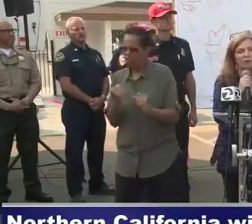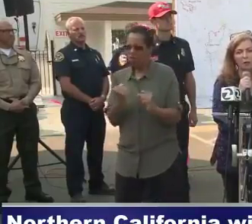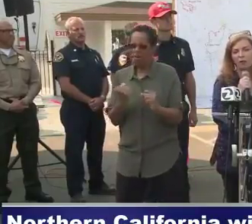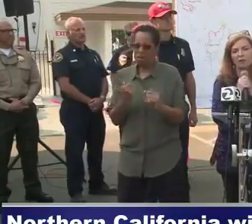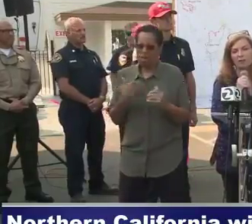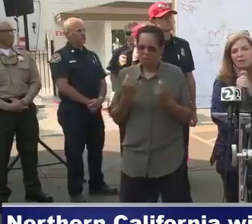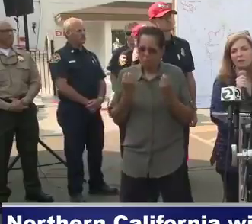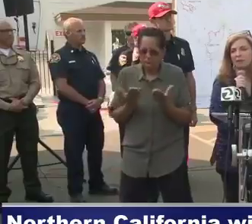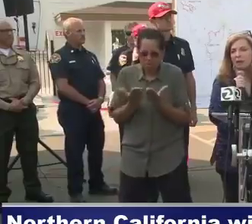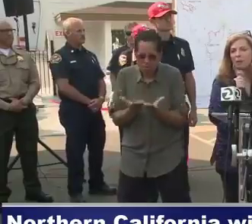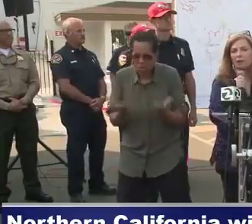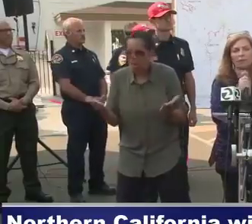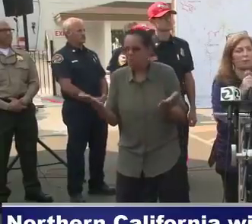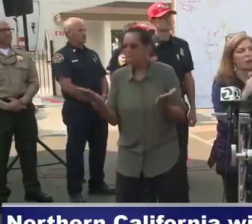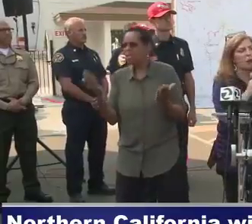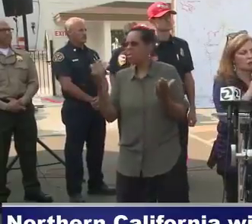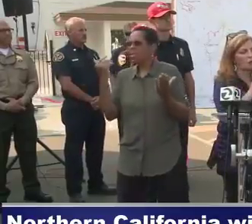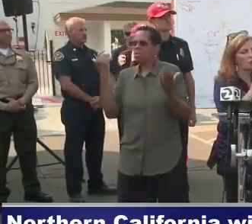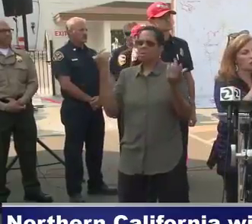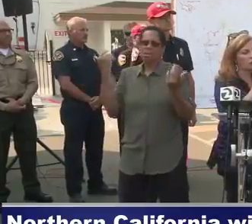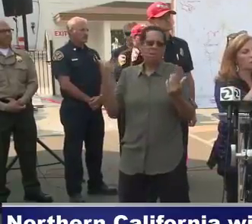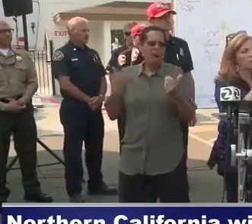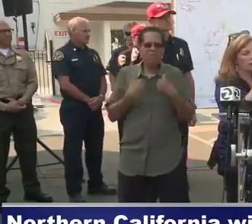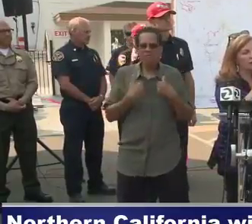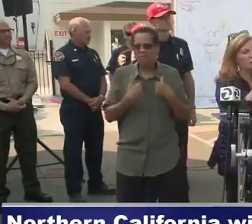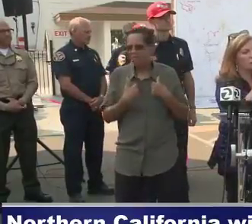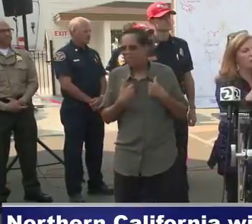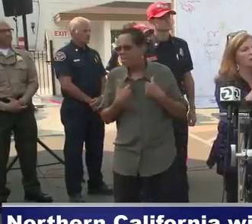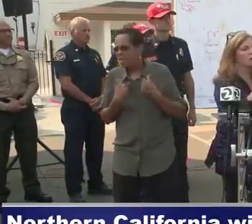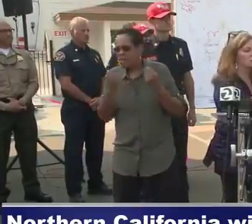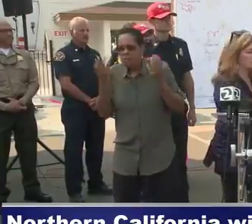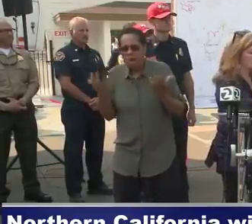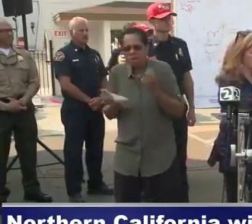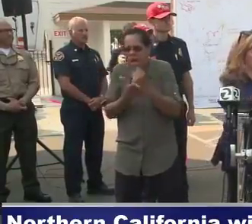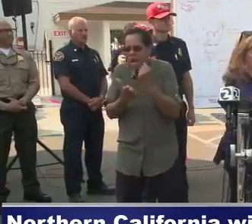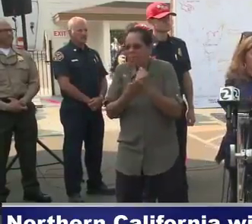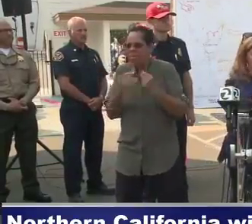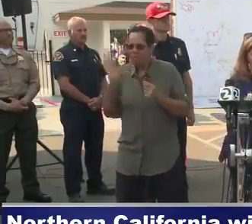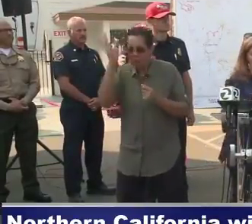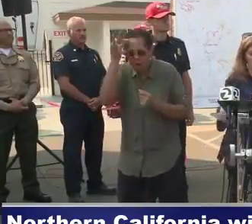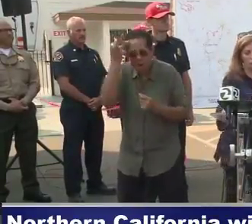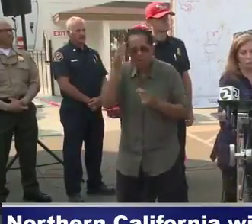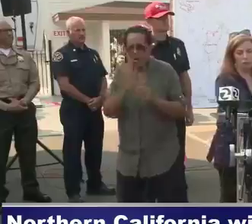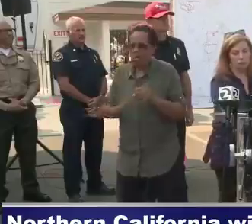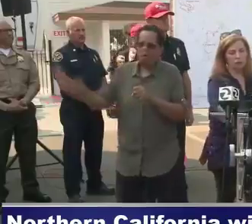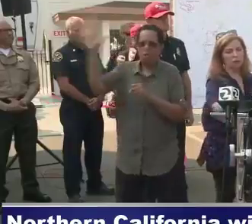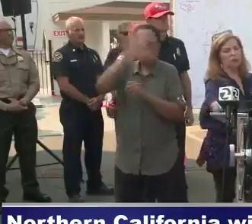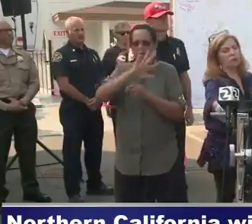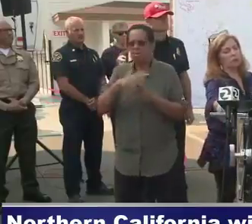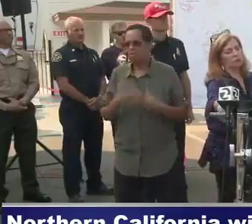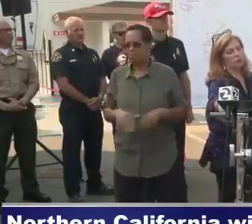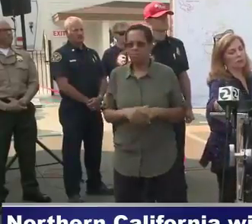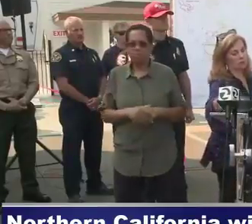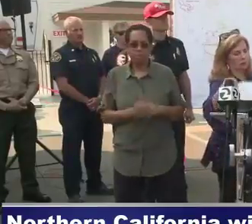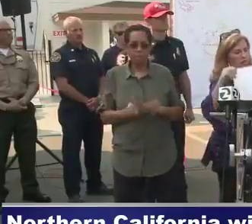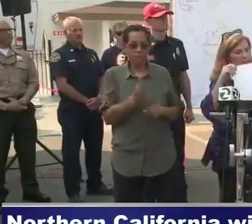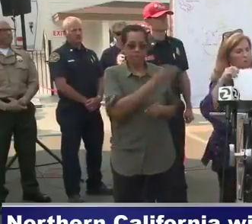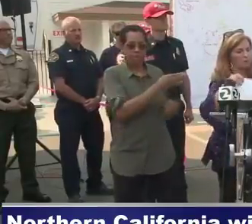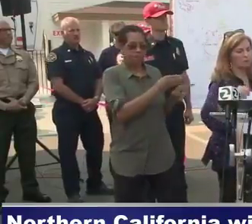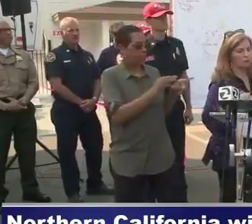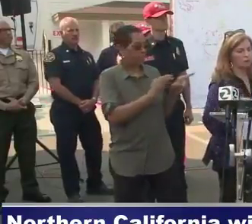and federal assistance coming in from all over. Thank you very much. Just wanted to mention to residents who are